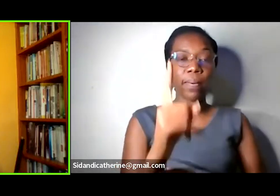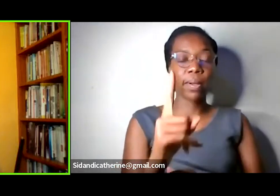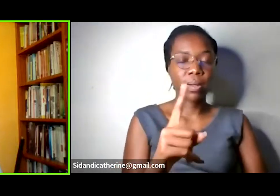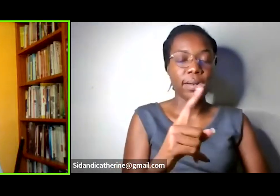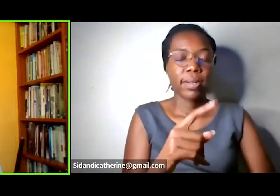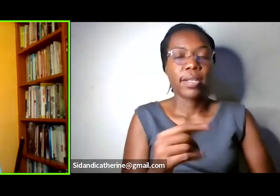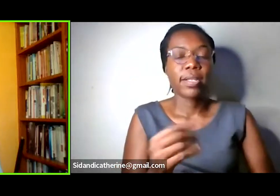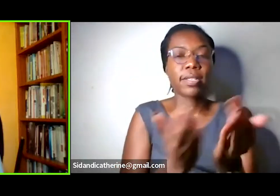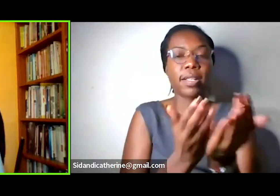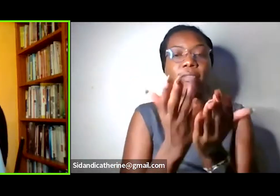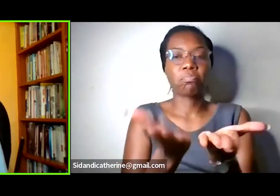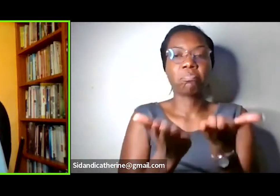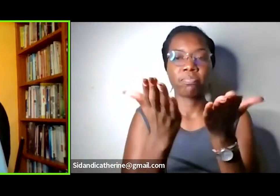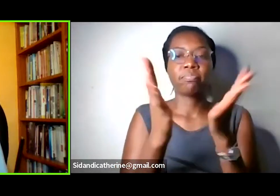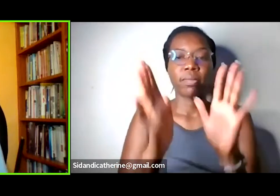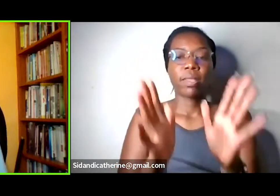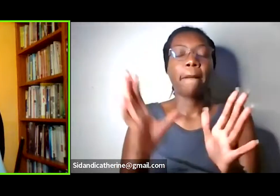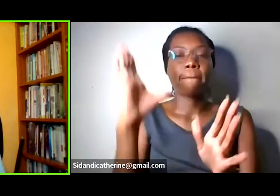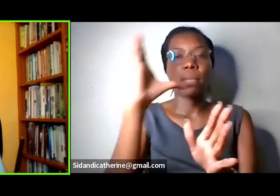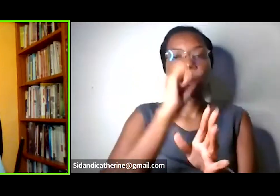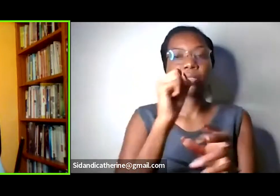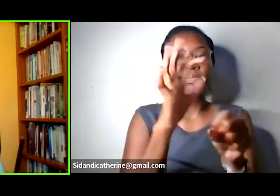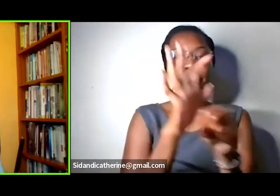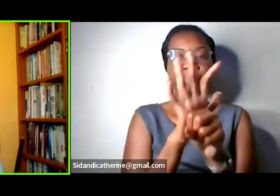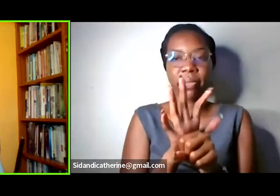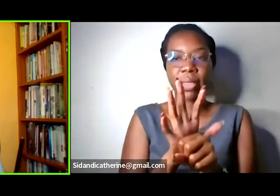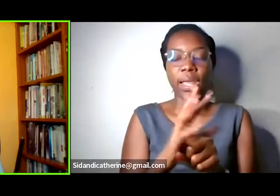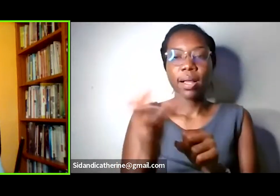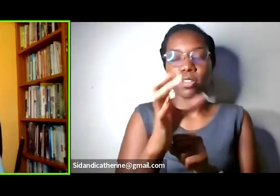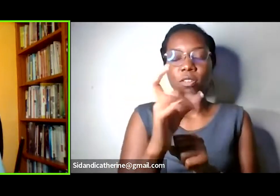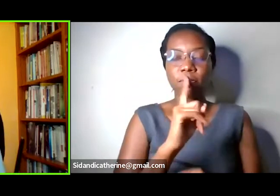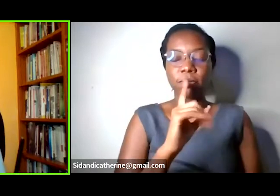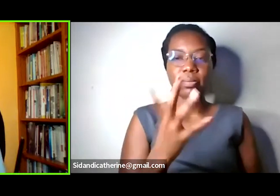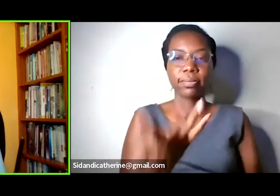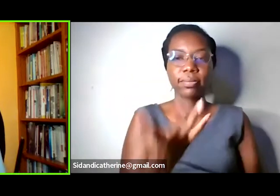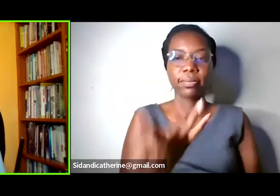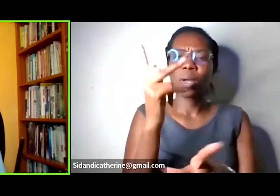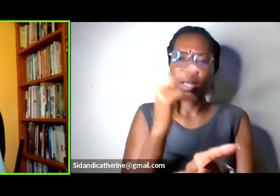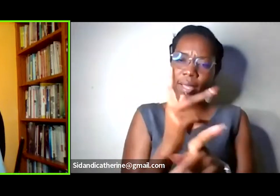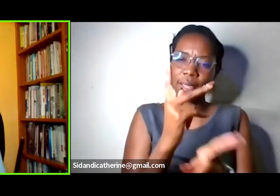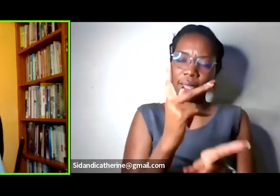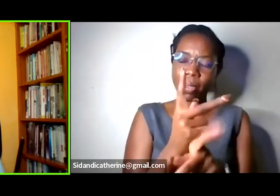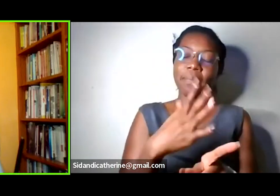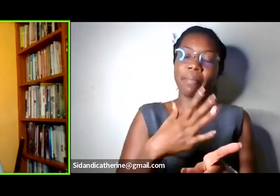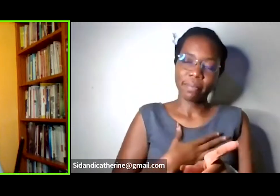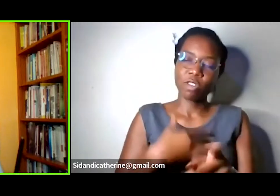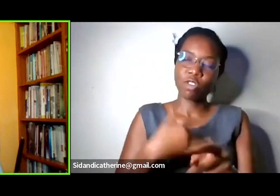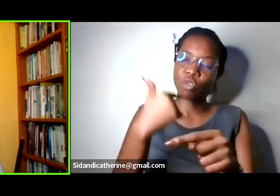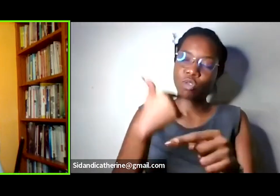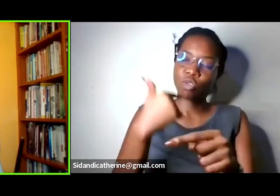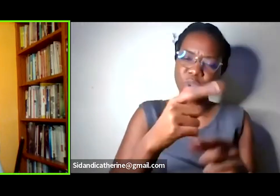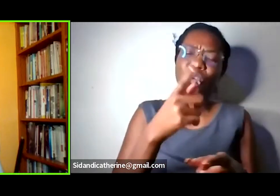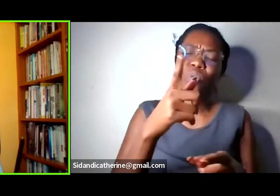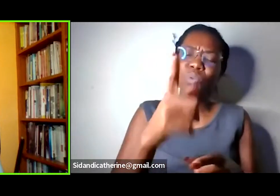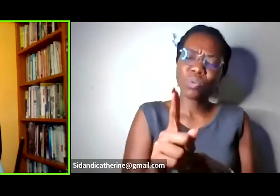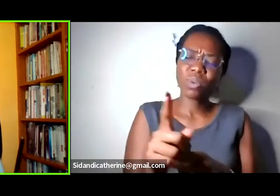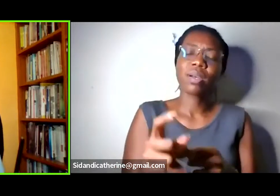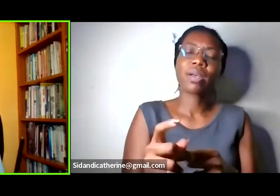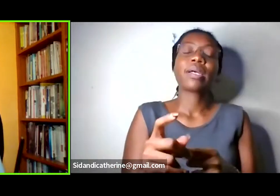other venture where I run Kumon centers. There are parents who come, they only wanted to enroll their child in